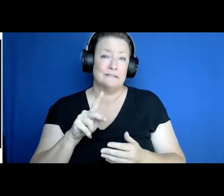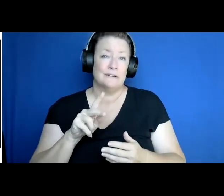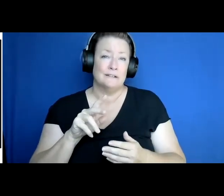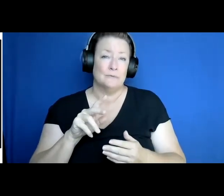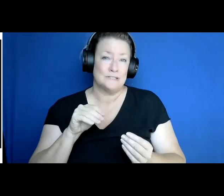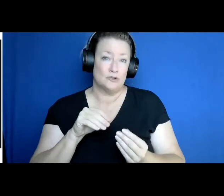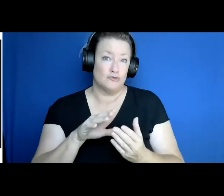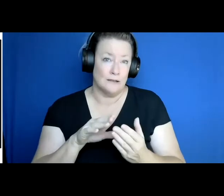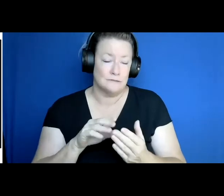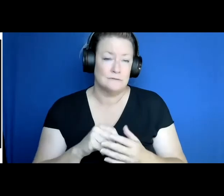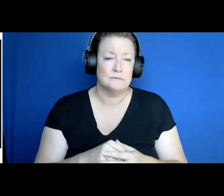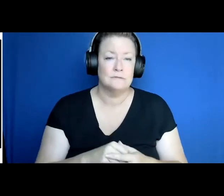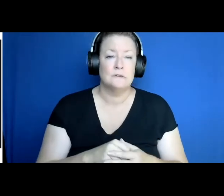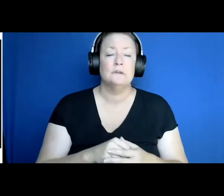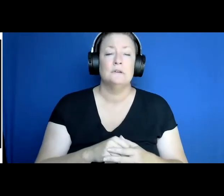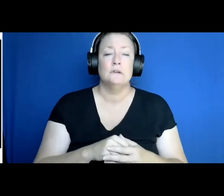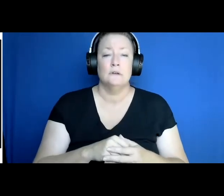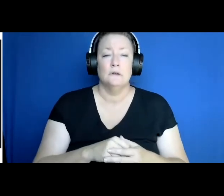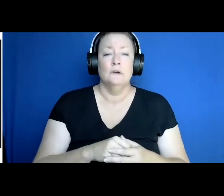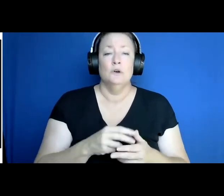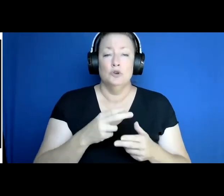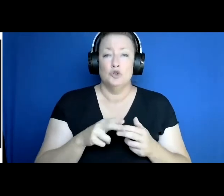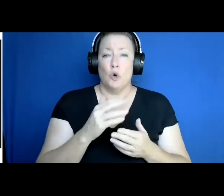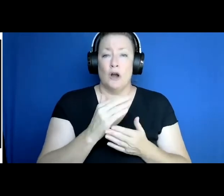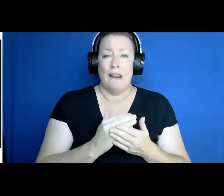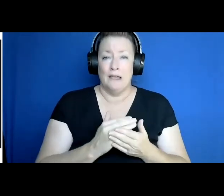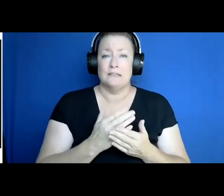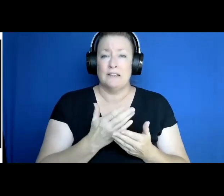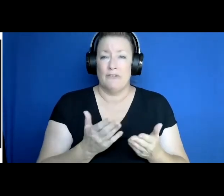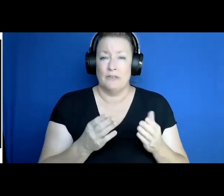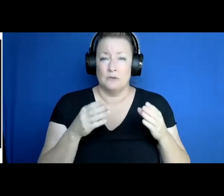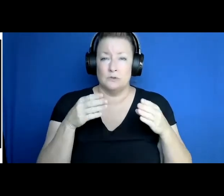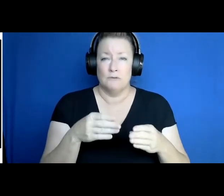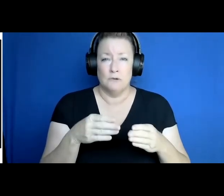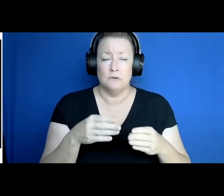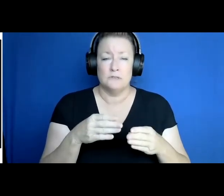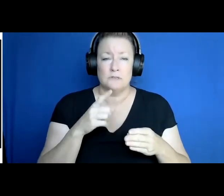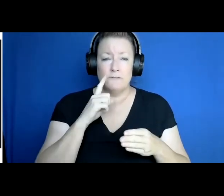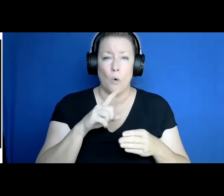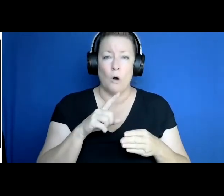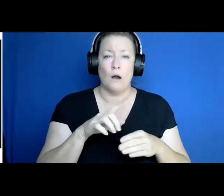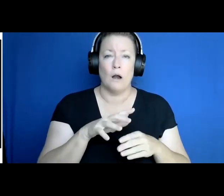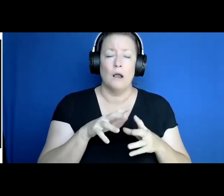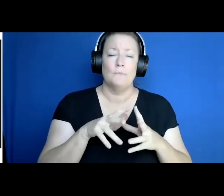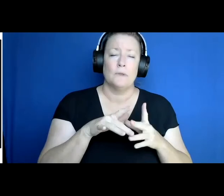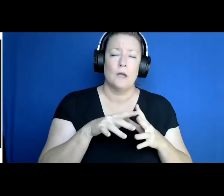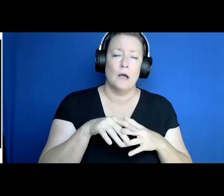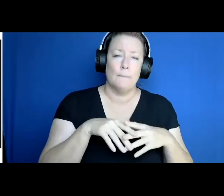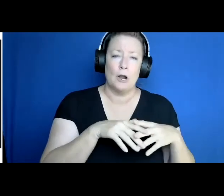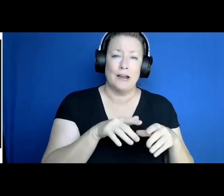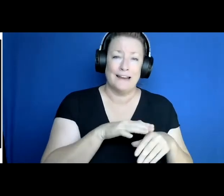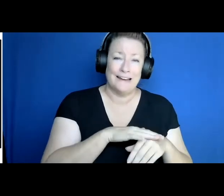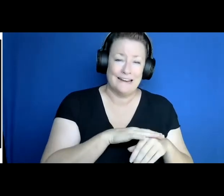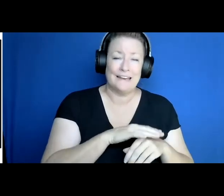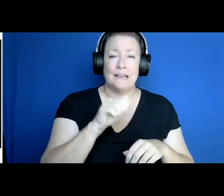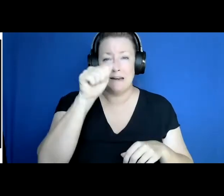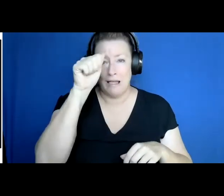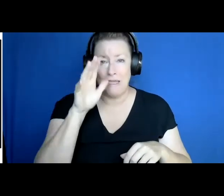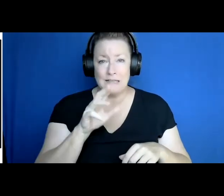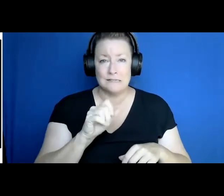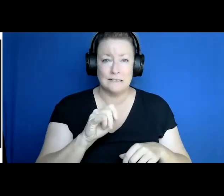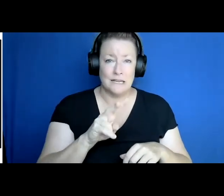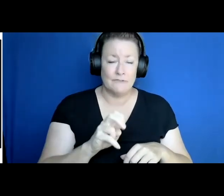short list of items to focus for American Indians and Alaska Natives are inadequate weight gain